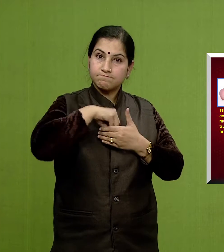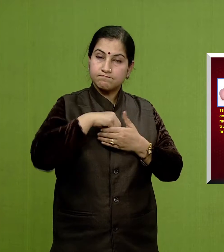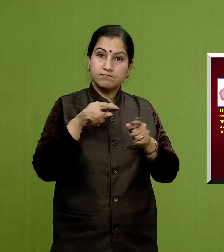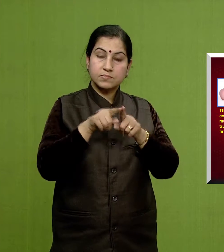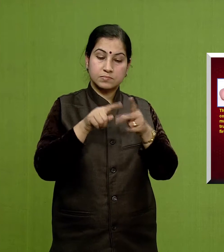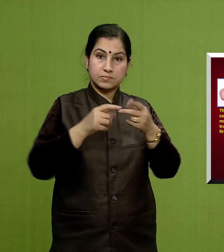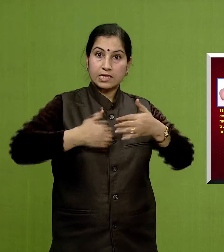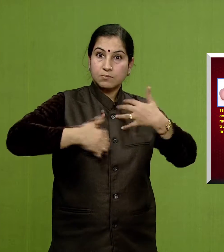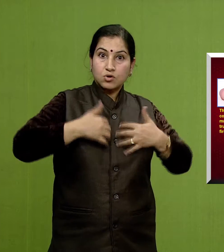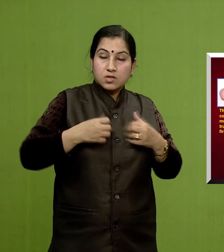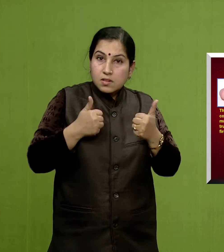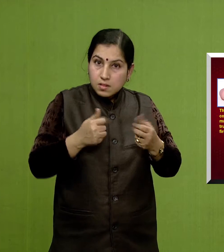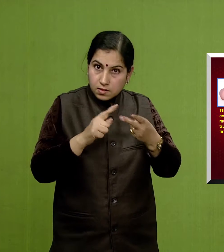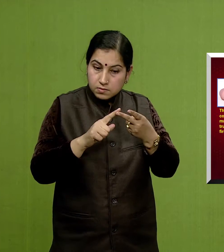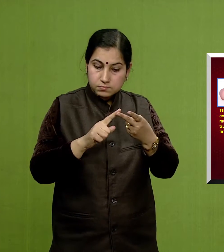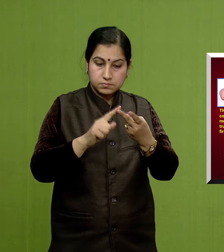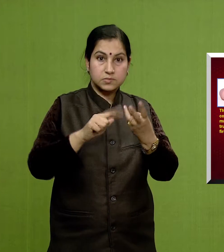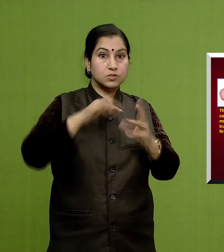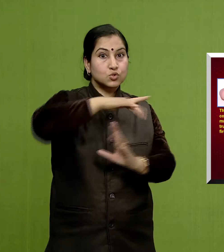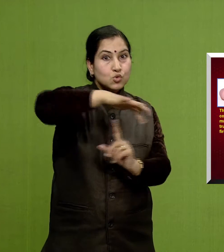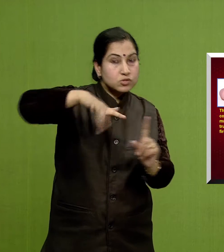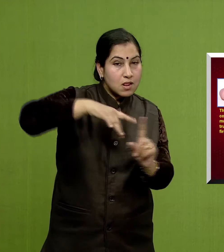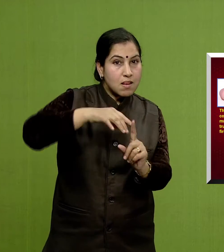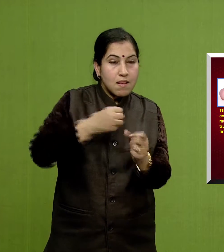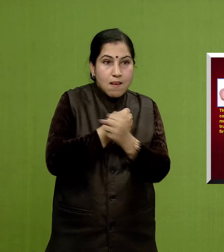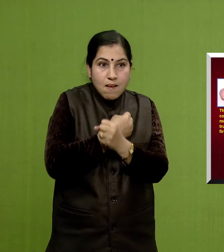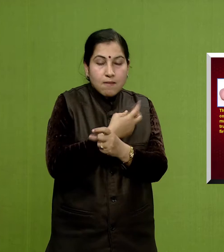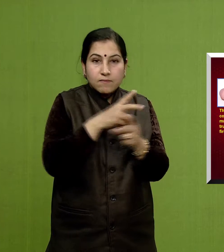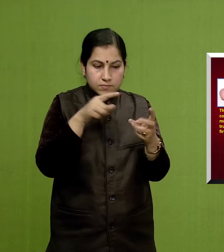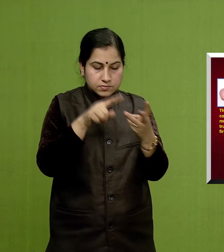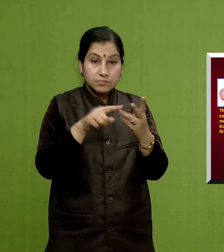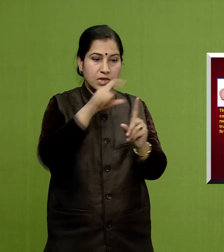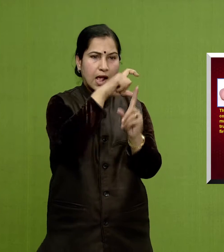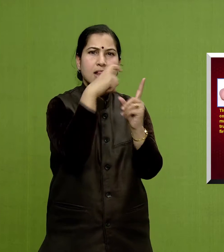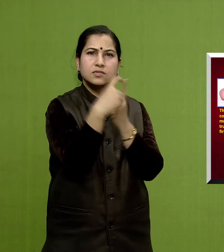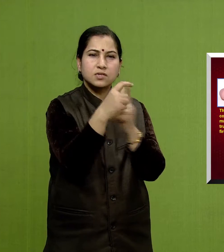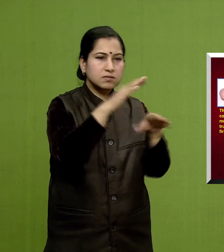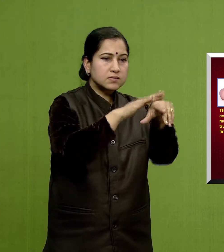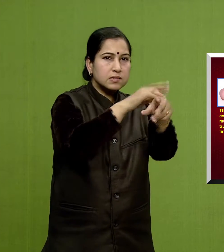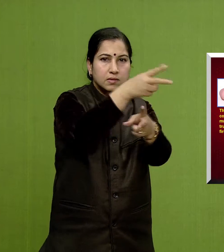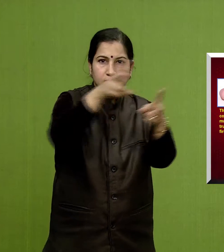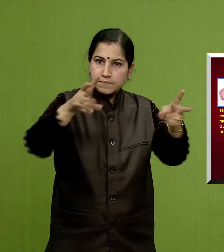emotional, social, and cultural experiences.